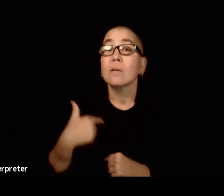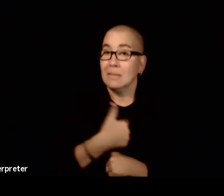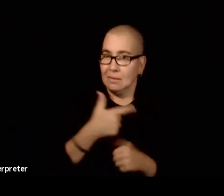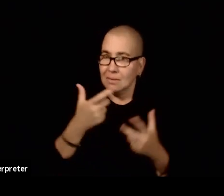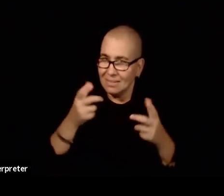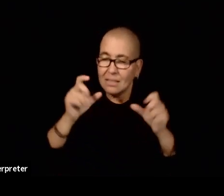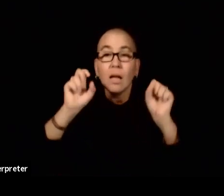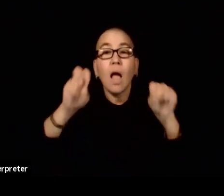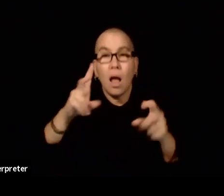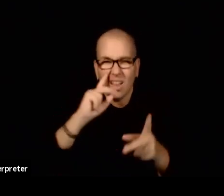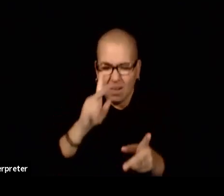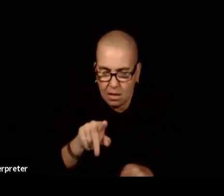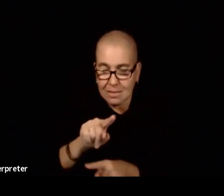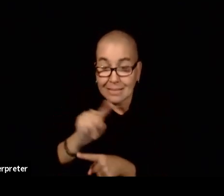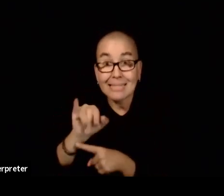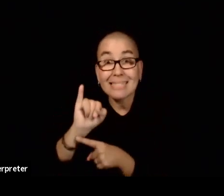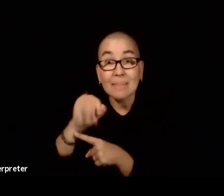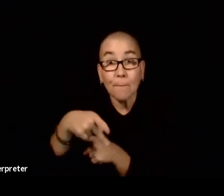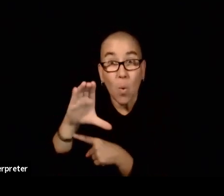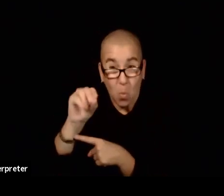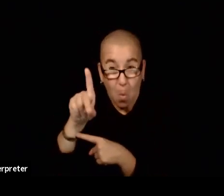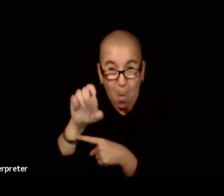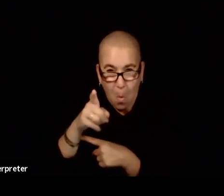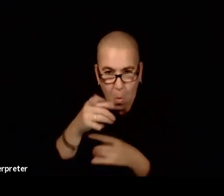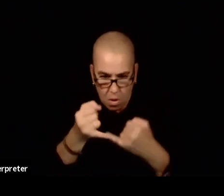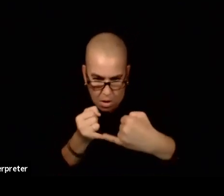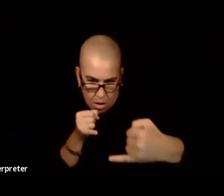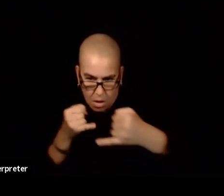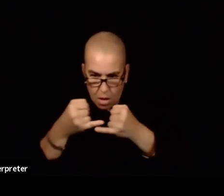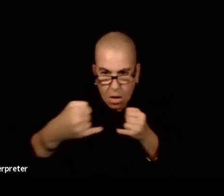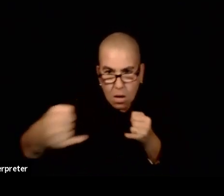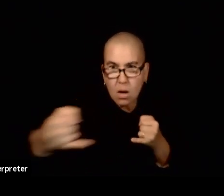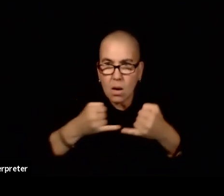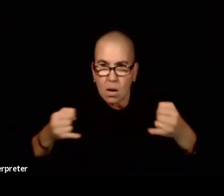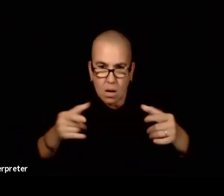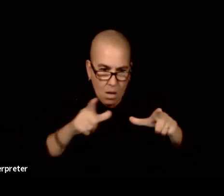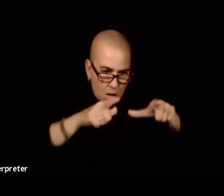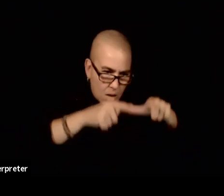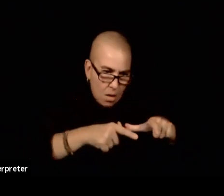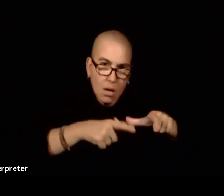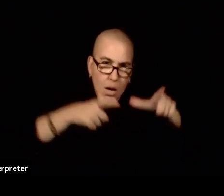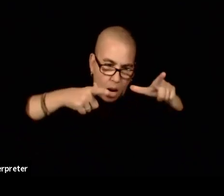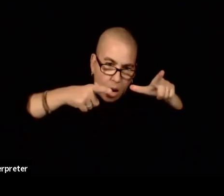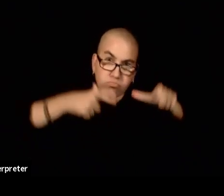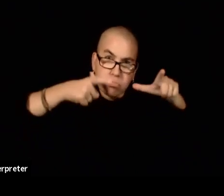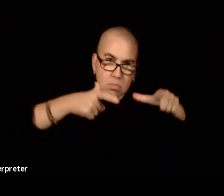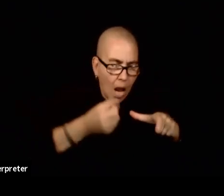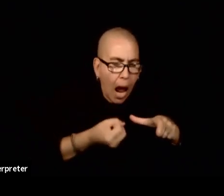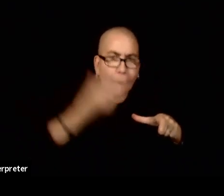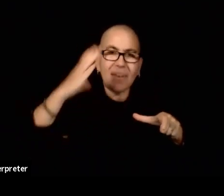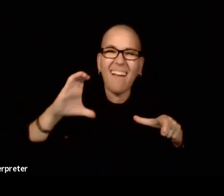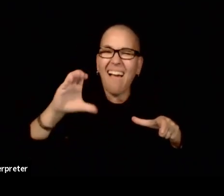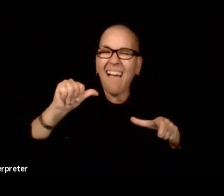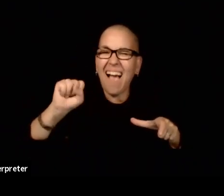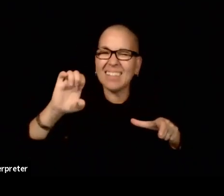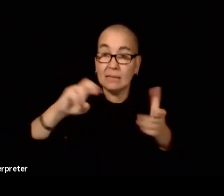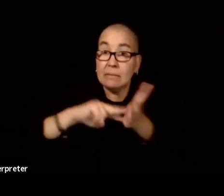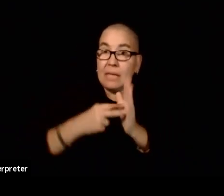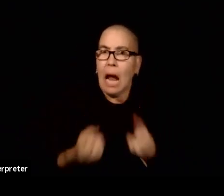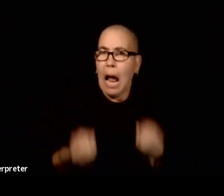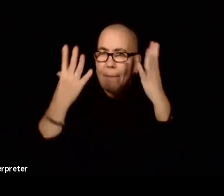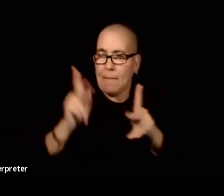large geographic counties with relatively low populations, that rate is a starting point, but you really do need to dig in to